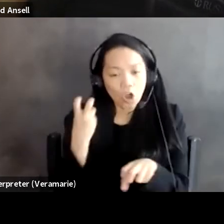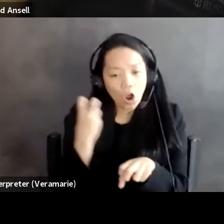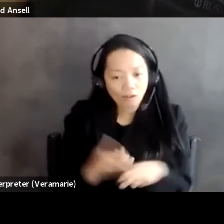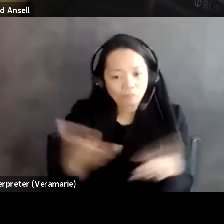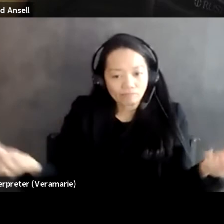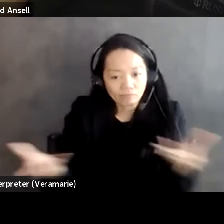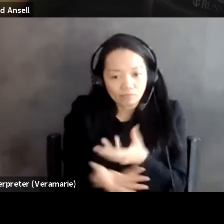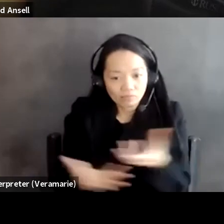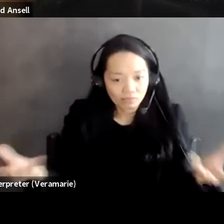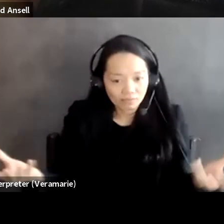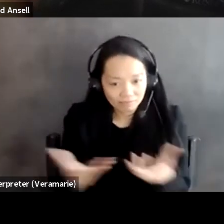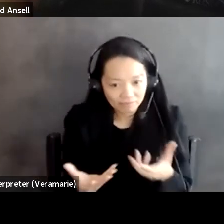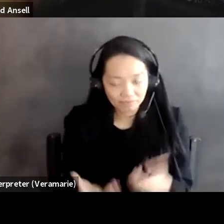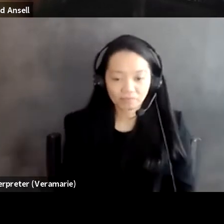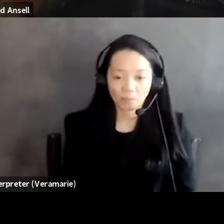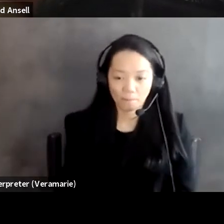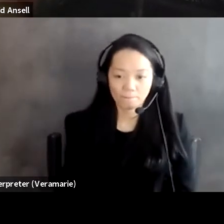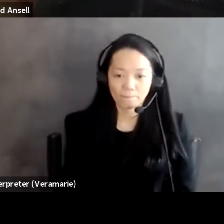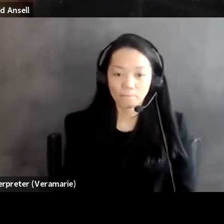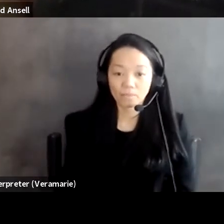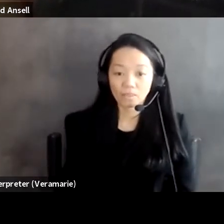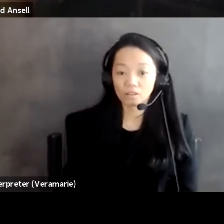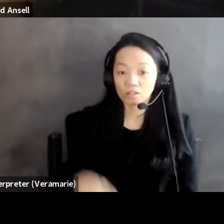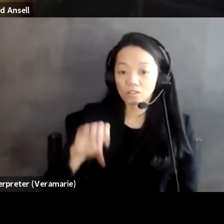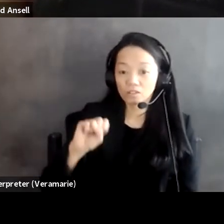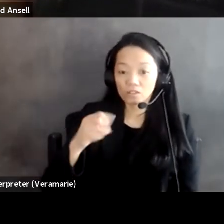you very much. Sharon Mitchell,